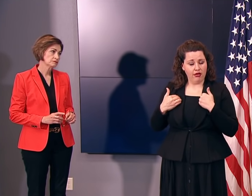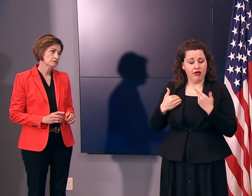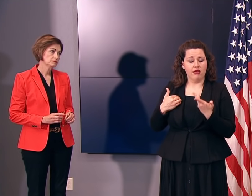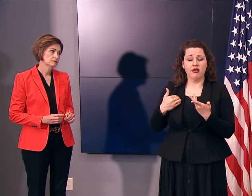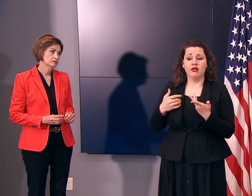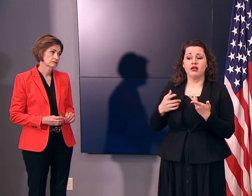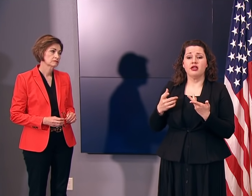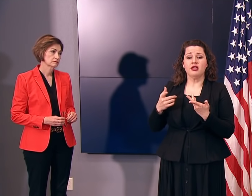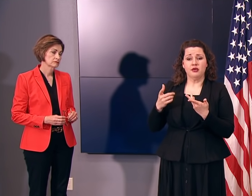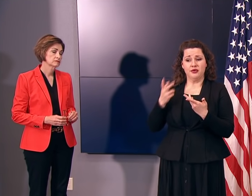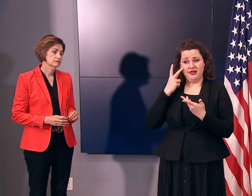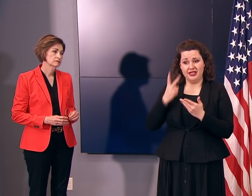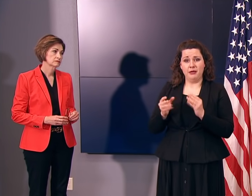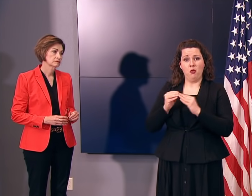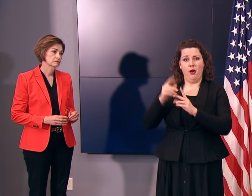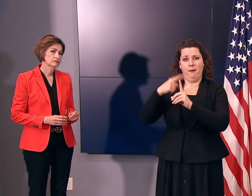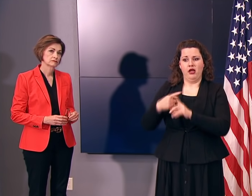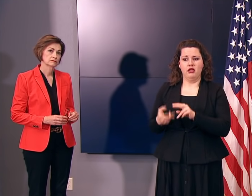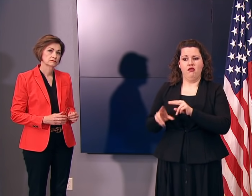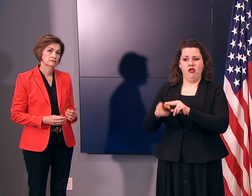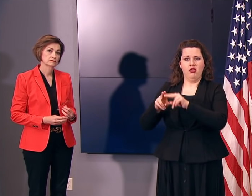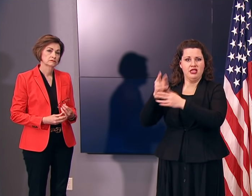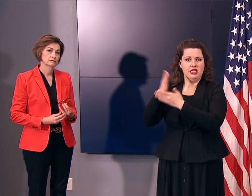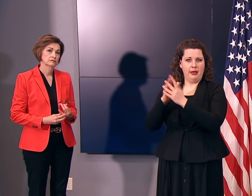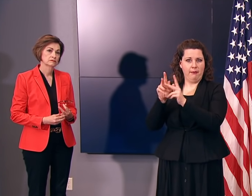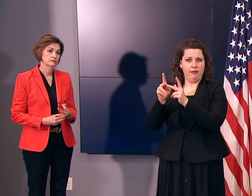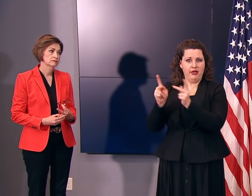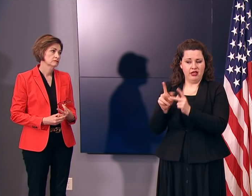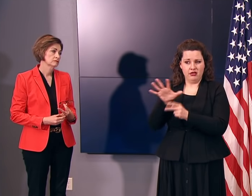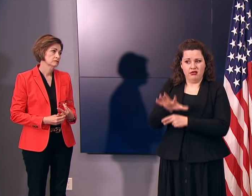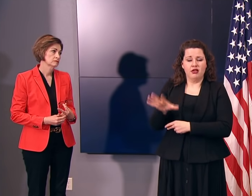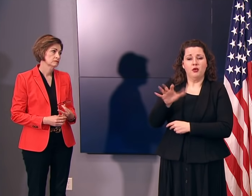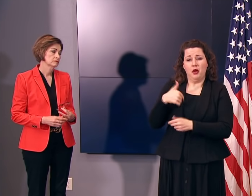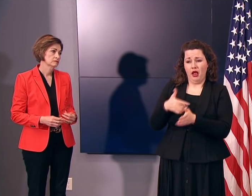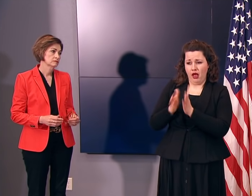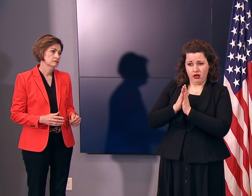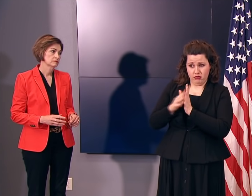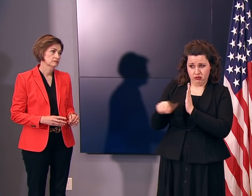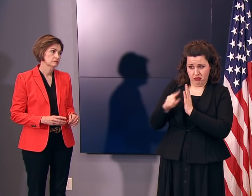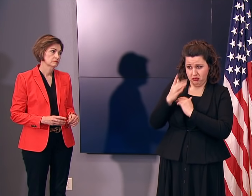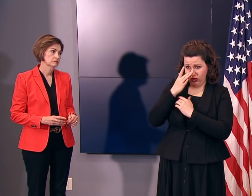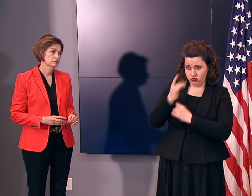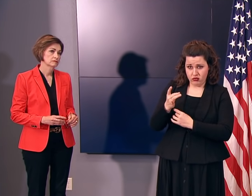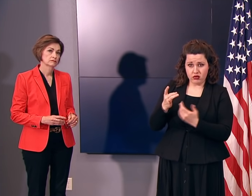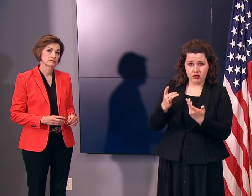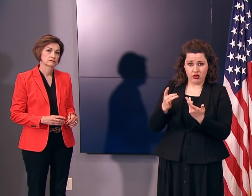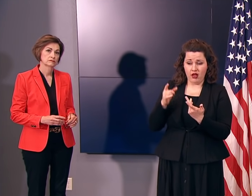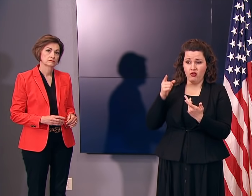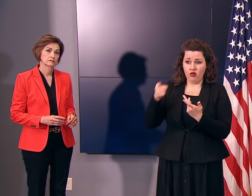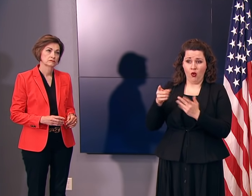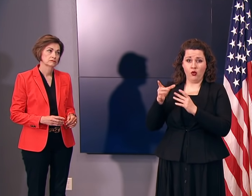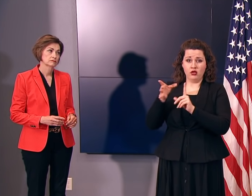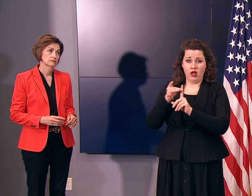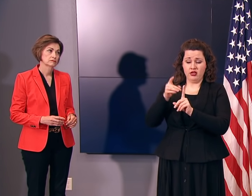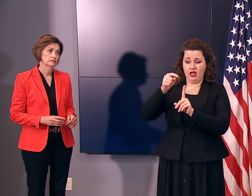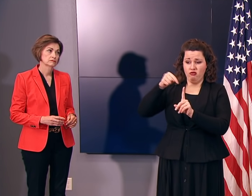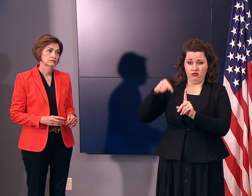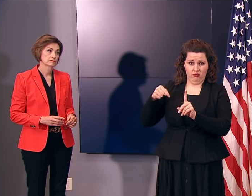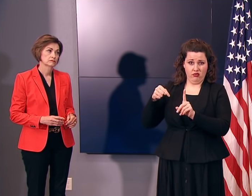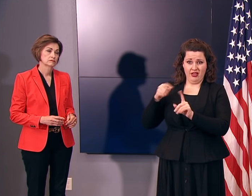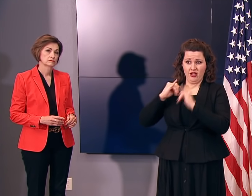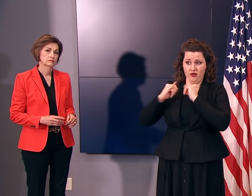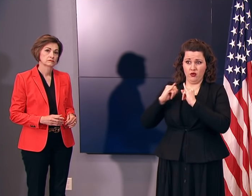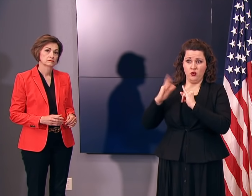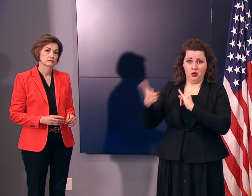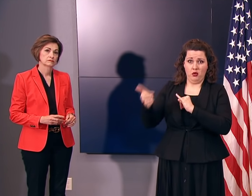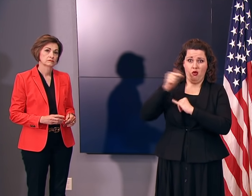cases really start to rise in some locations. And we're asking them if they are interested in turning those contact tracing interviews